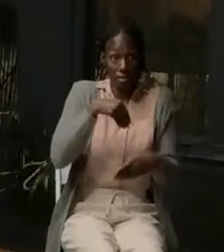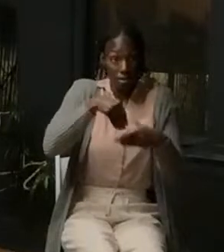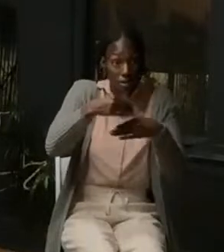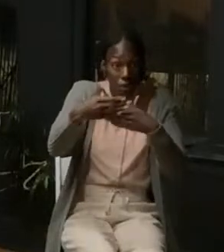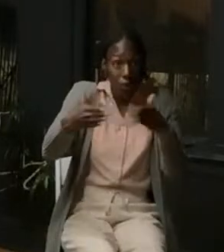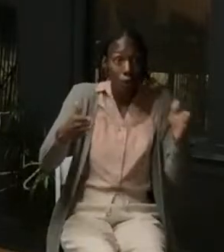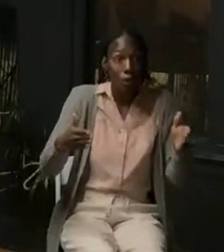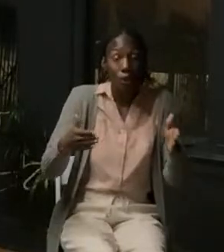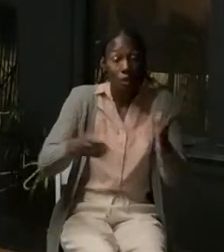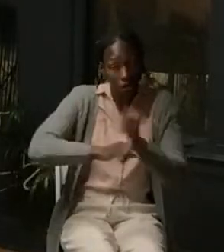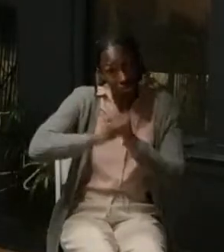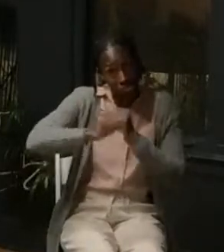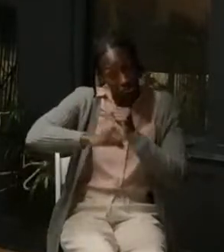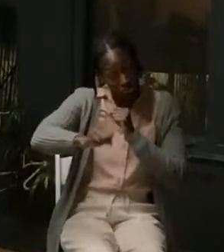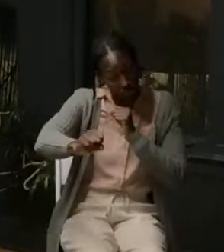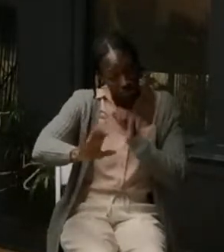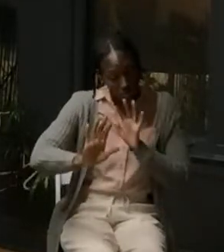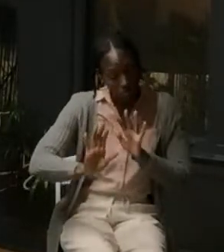room, at length,